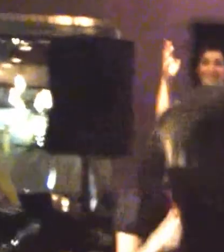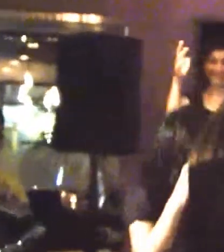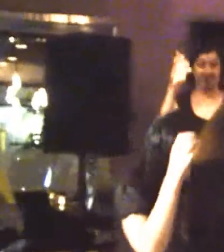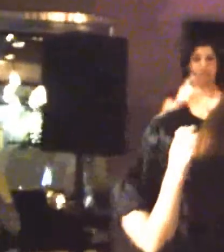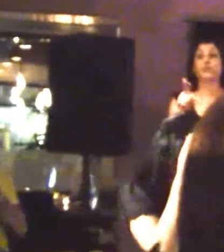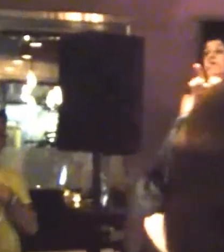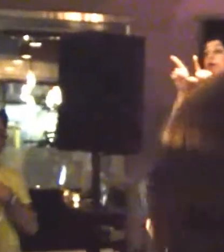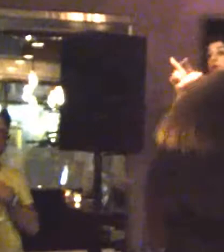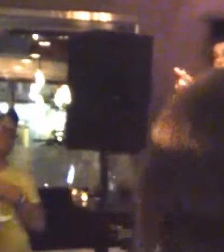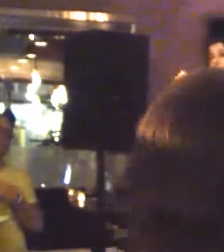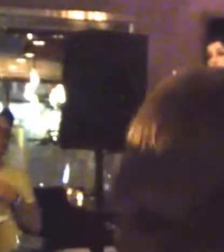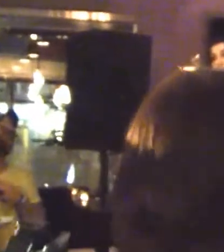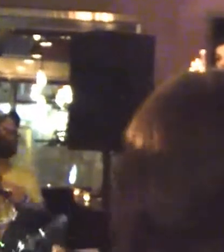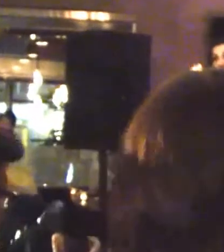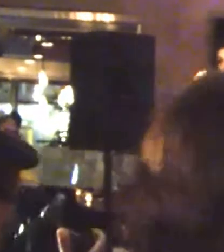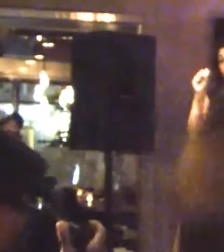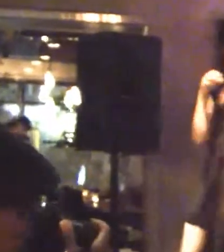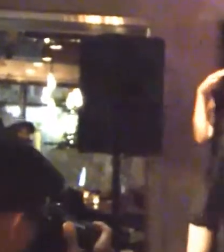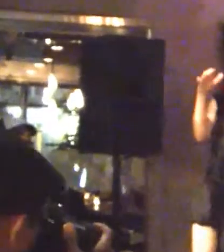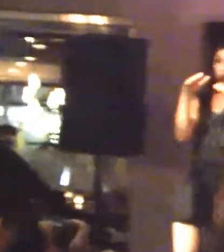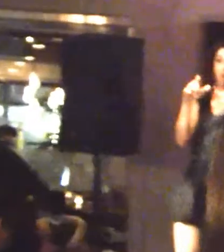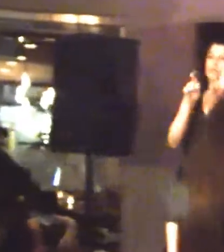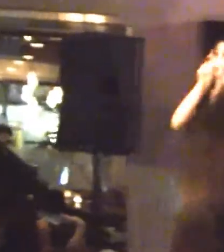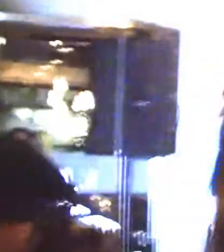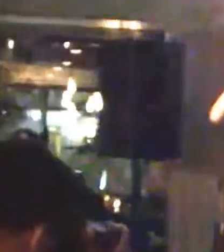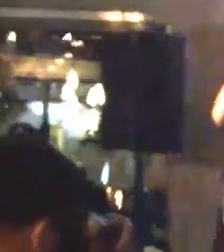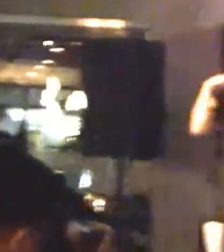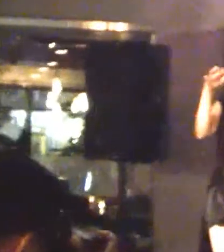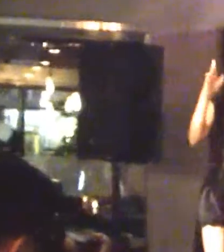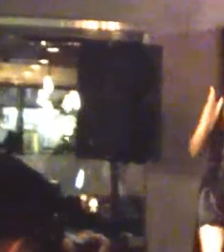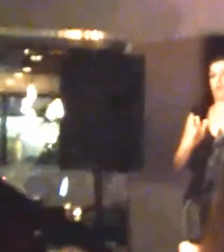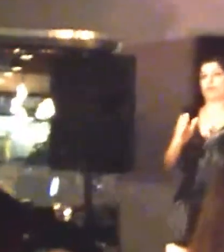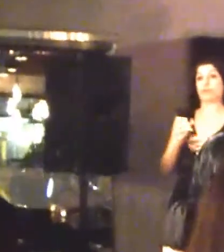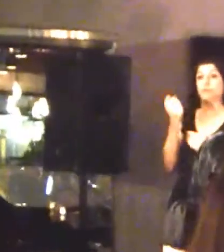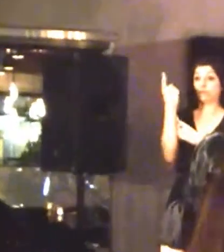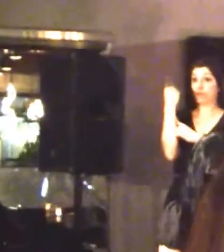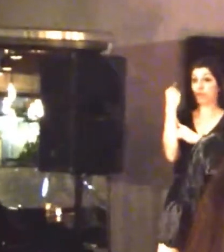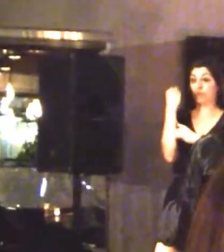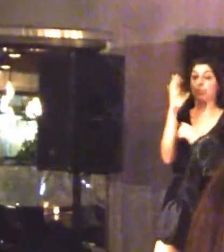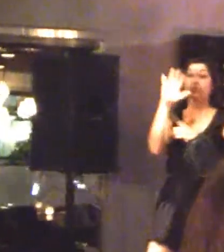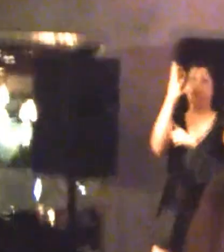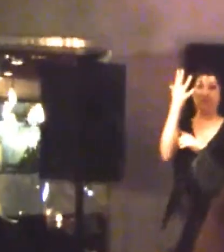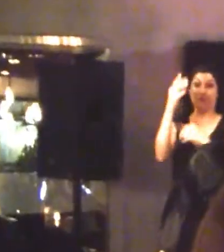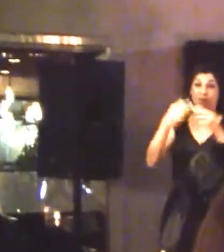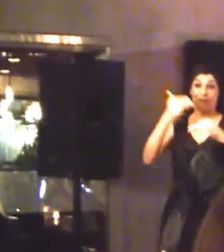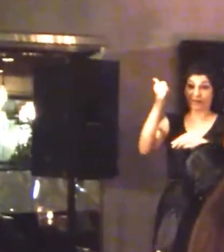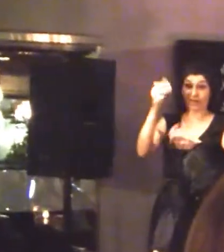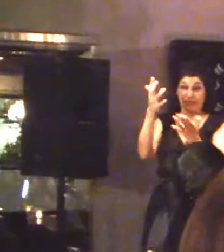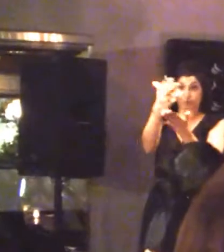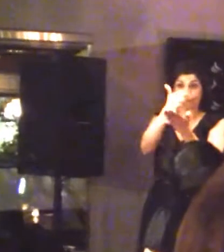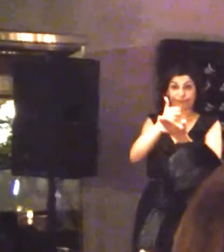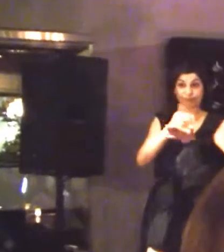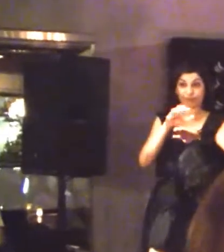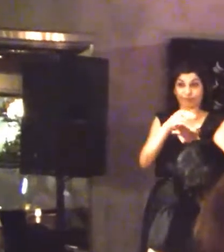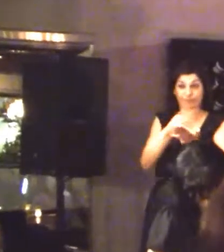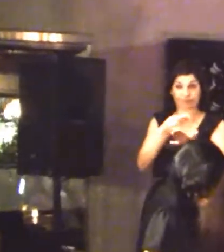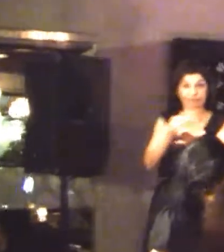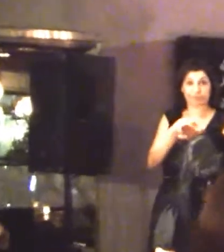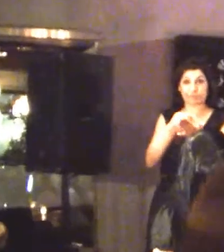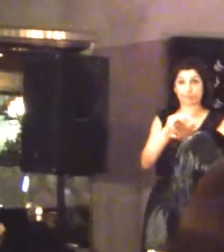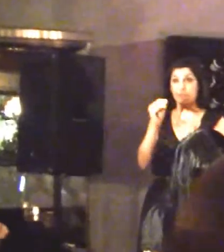she is also an AIDS Walk star walker. And she was last year's fifth highest AIDS Walk fundraiser with more